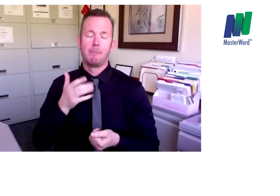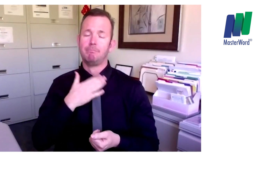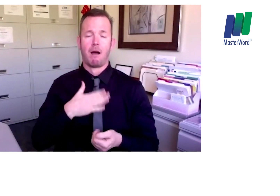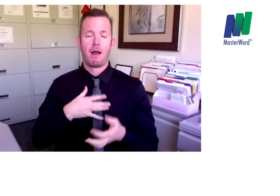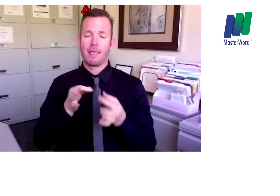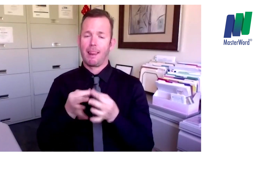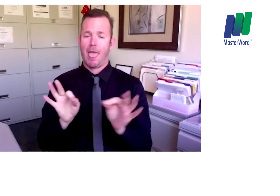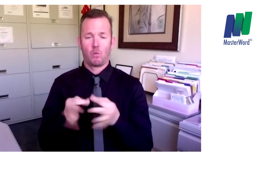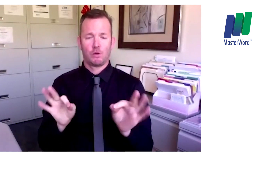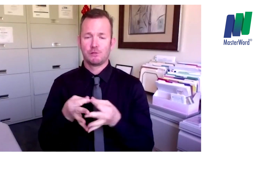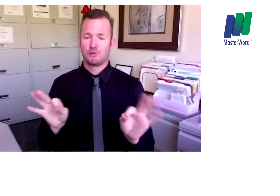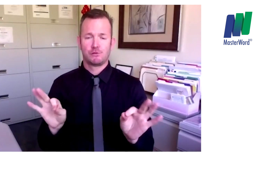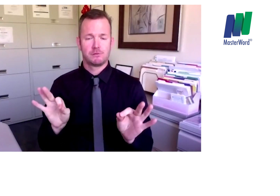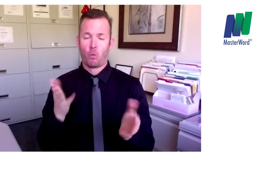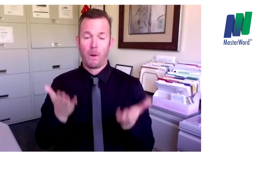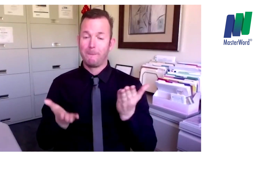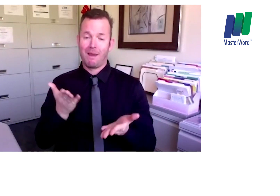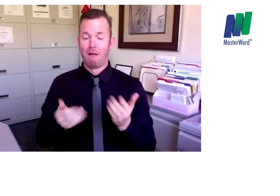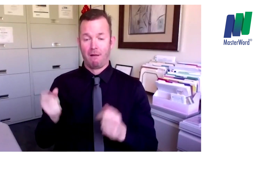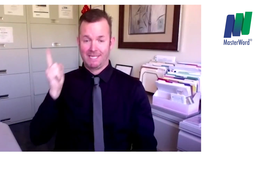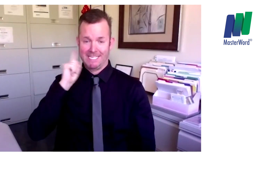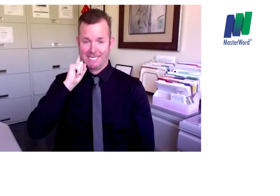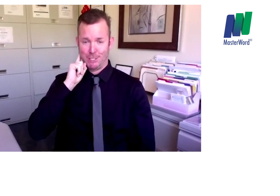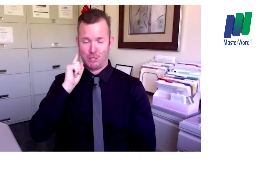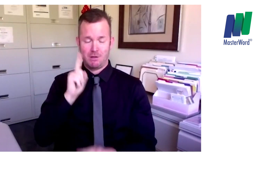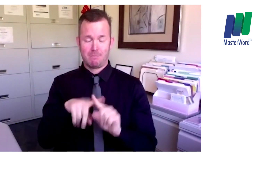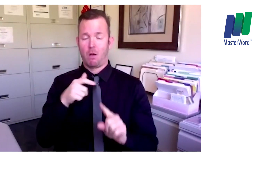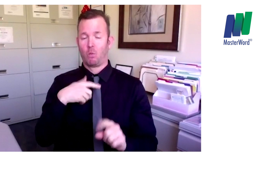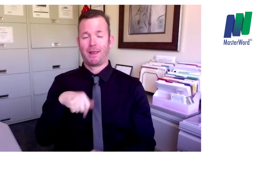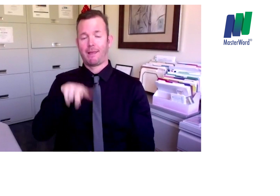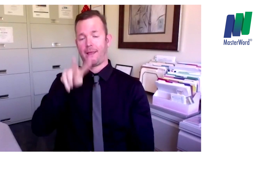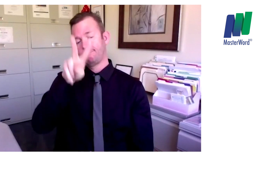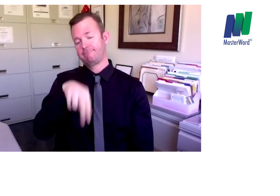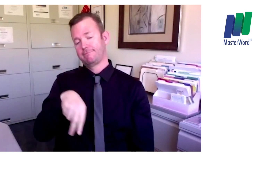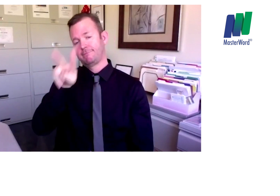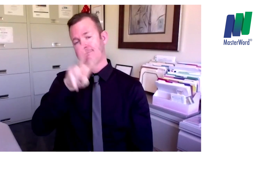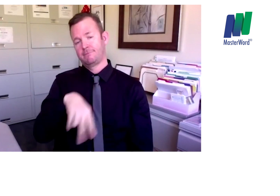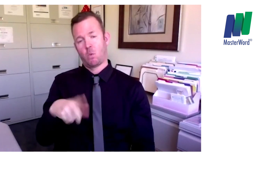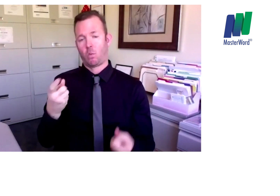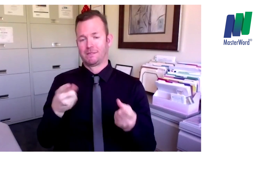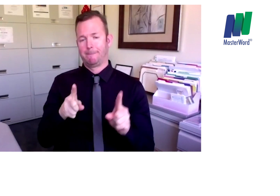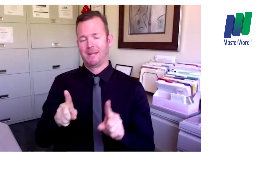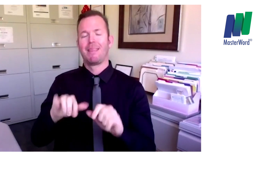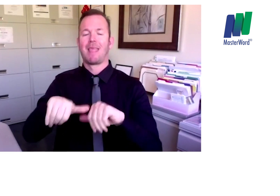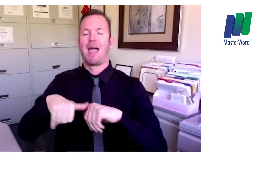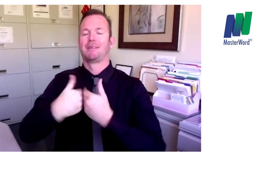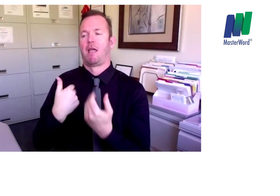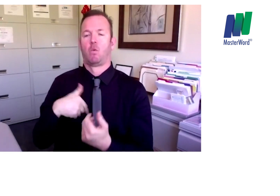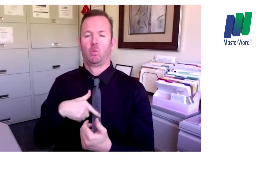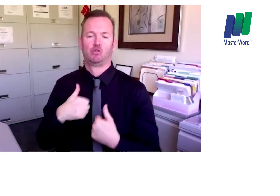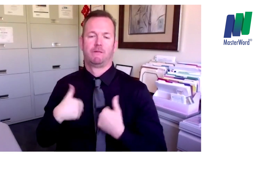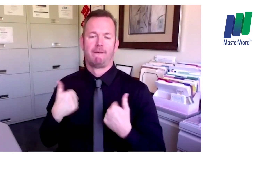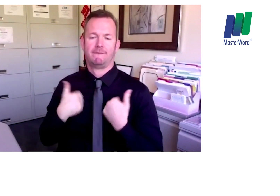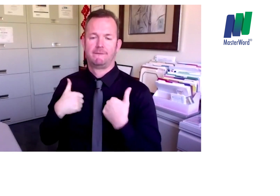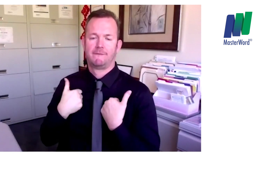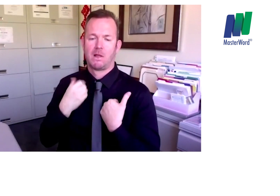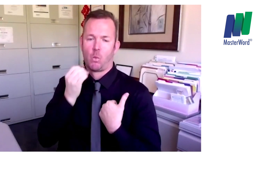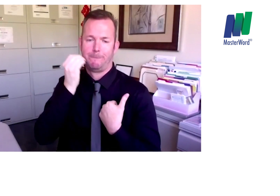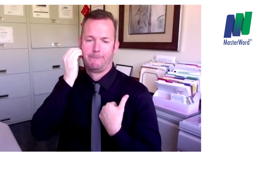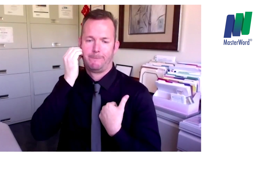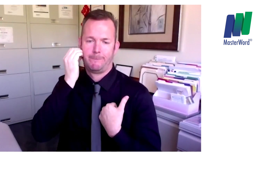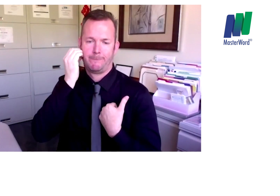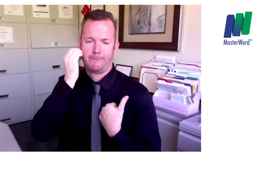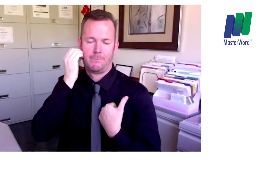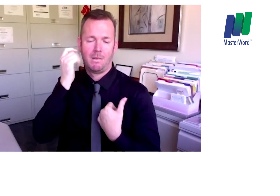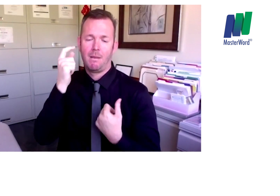we can just connect with someone really easily or identify certain nonverbals pretty easily.